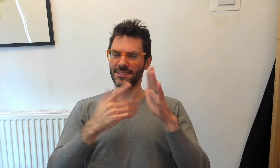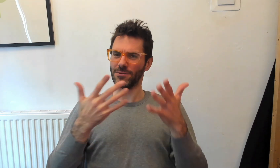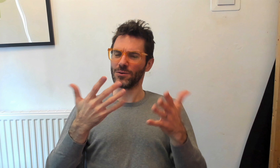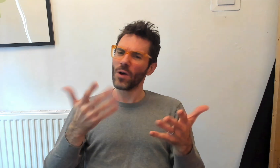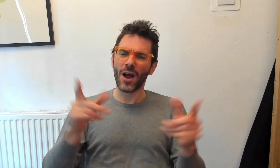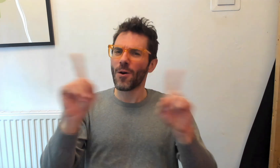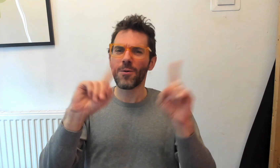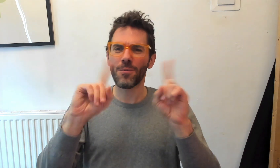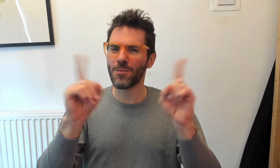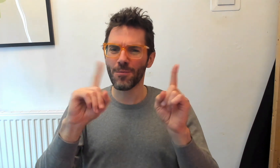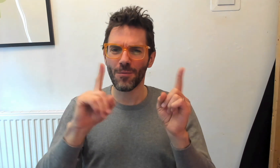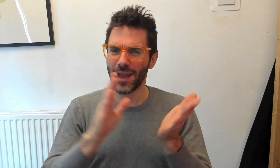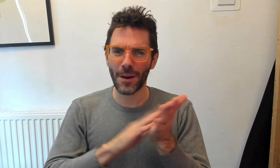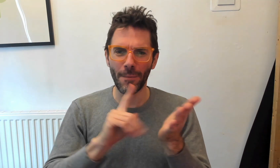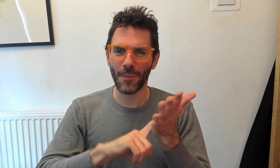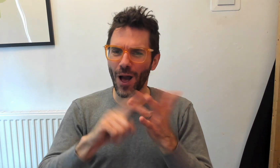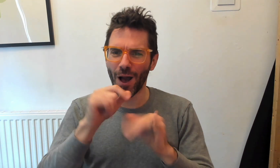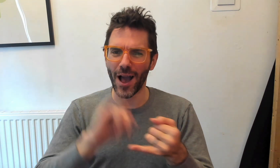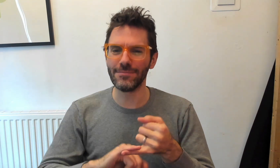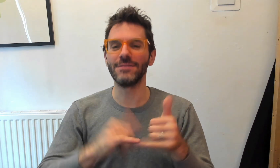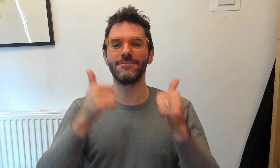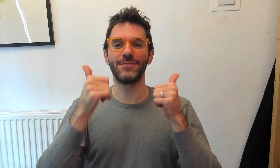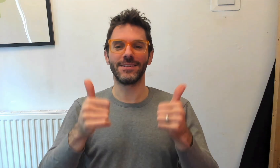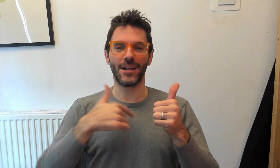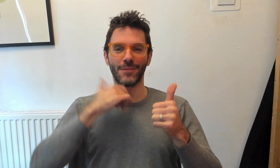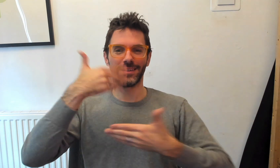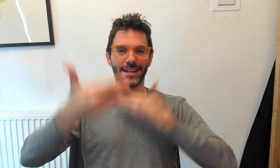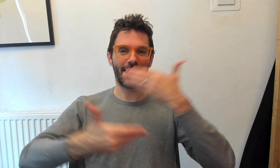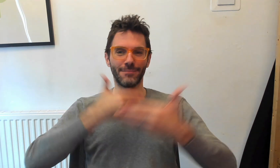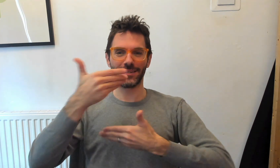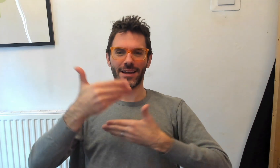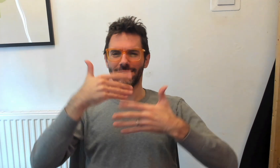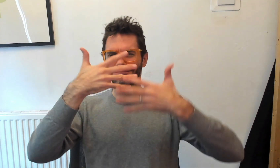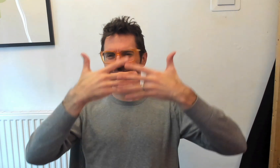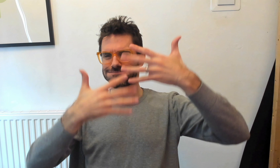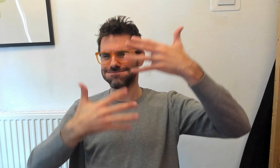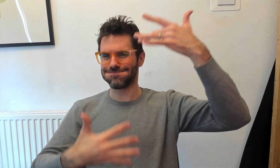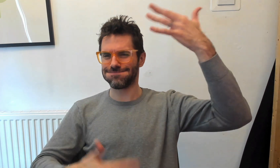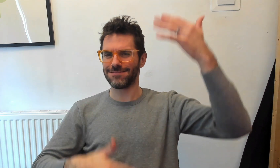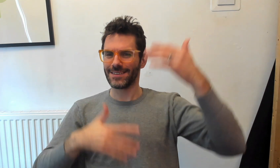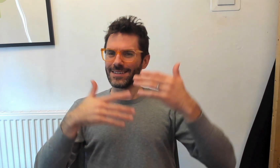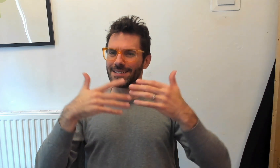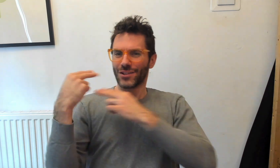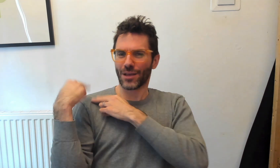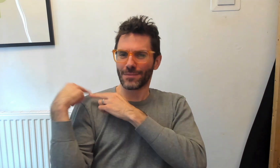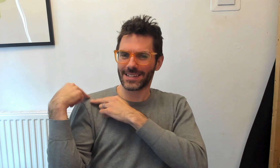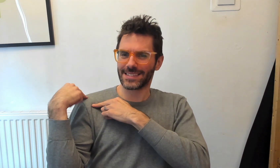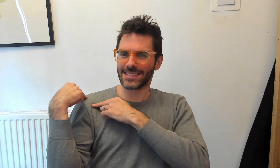crucial, and in this video I will explain the